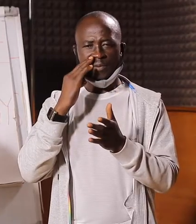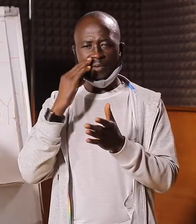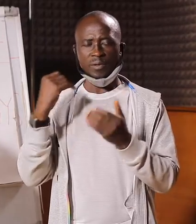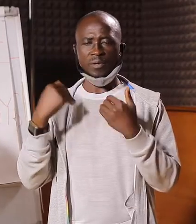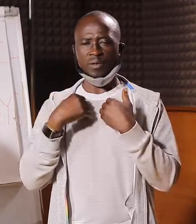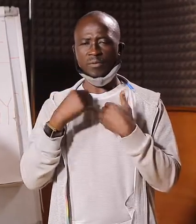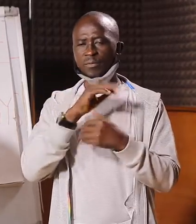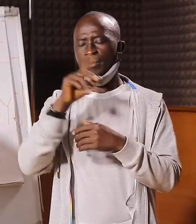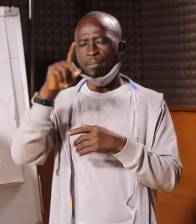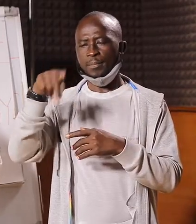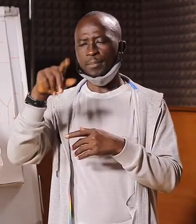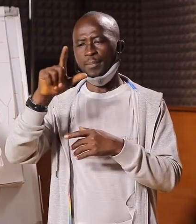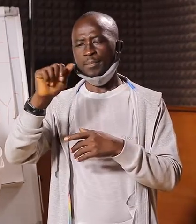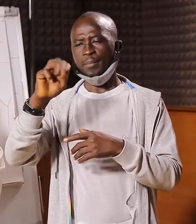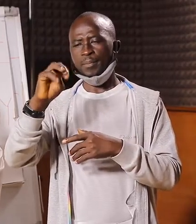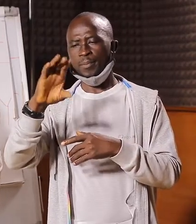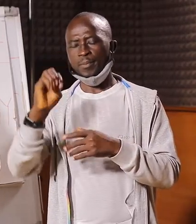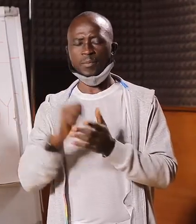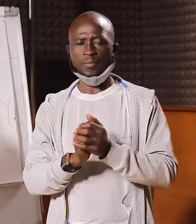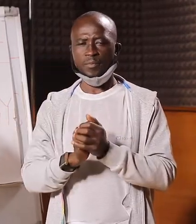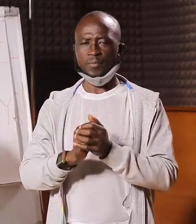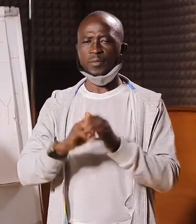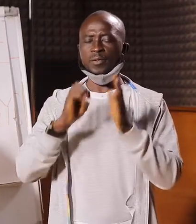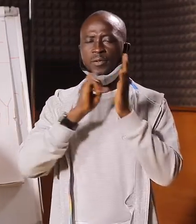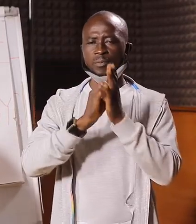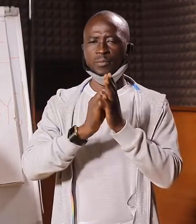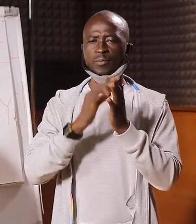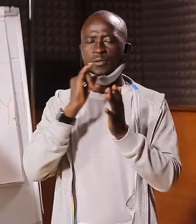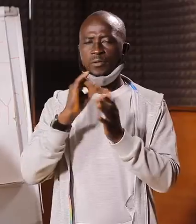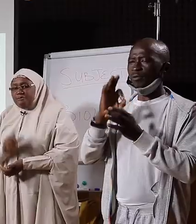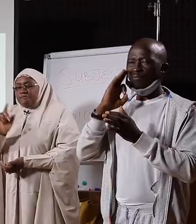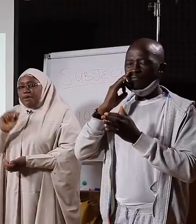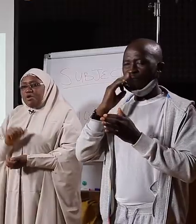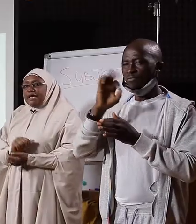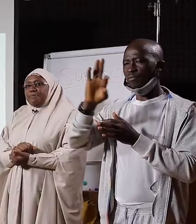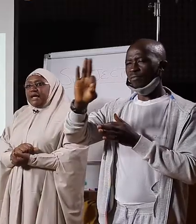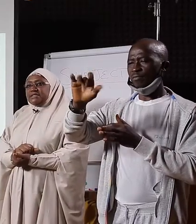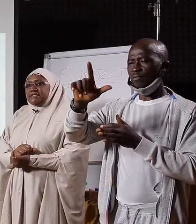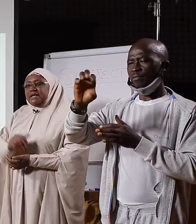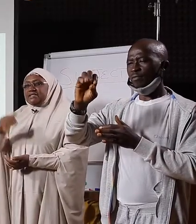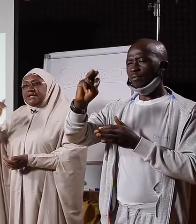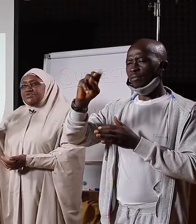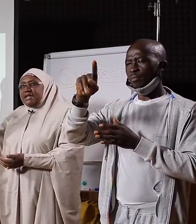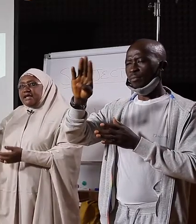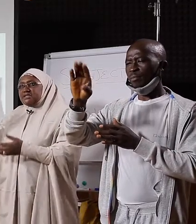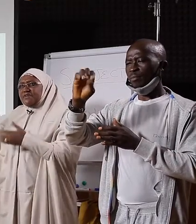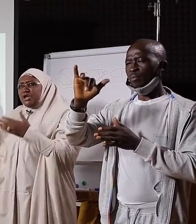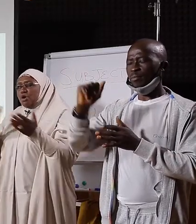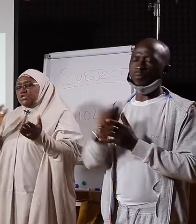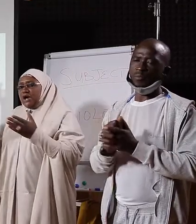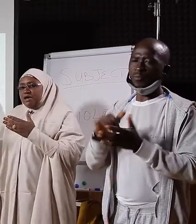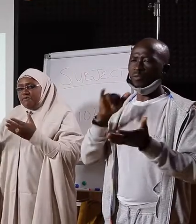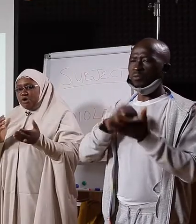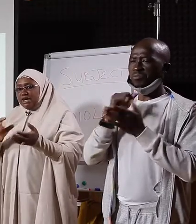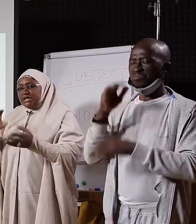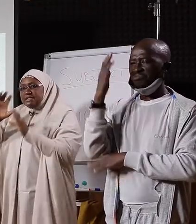marginal placentation. An example is flamboyant fruit. Flamboyant plant is that tree that is very